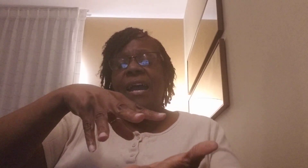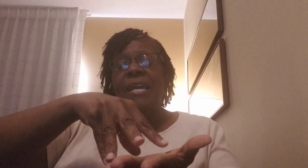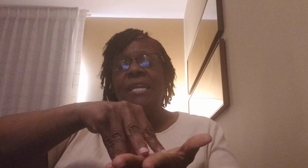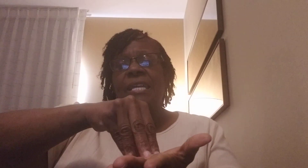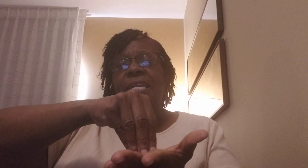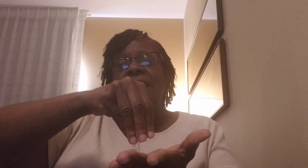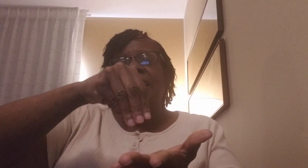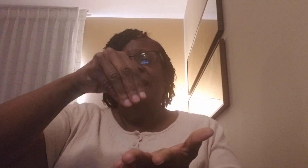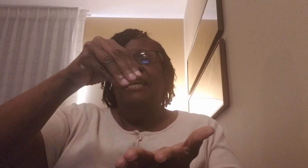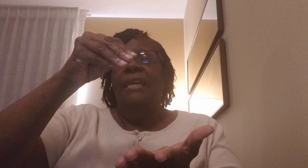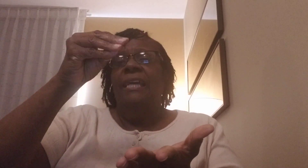I,